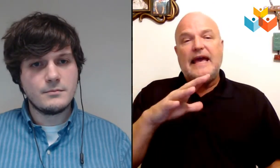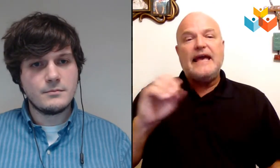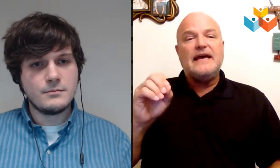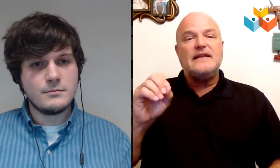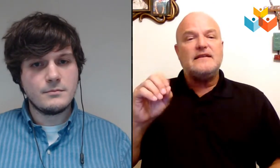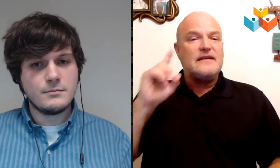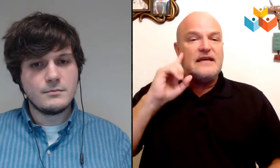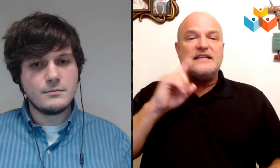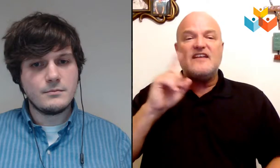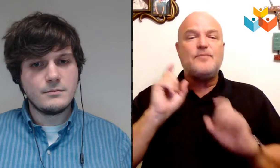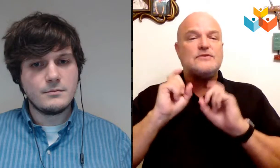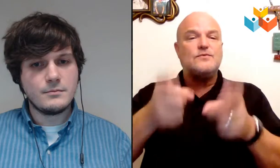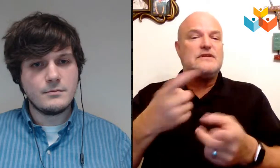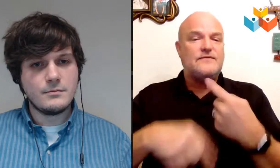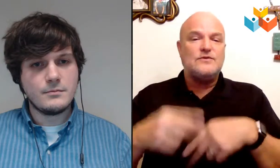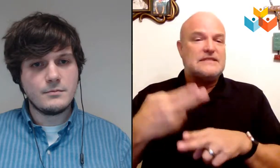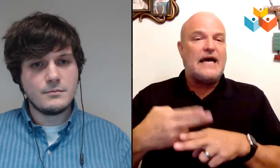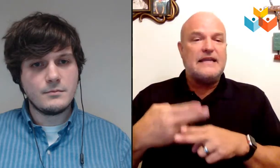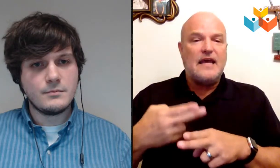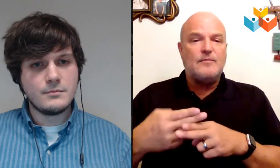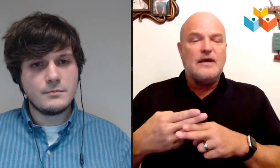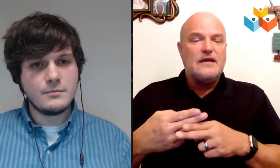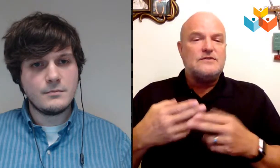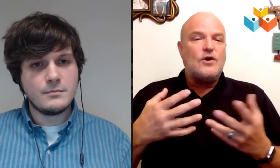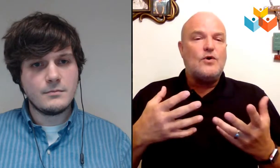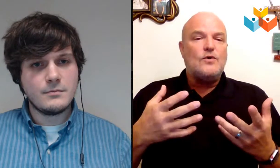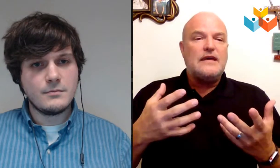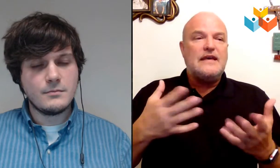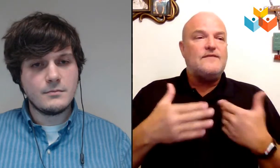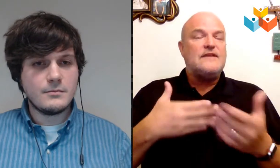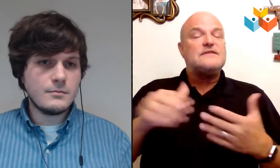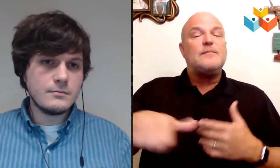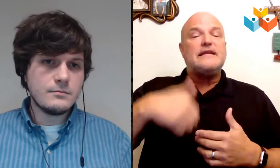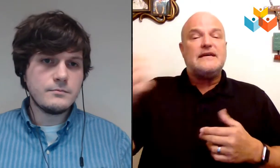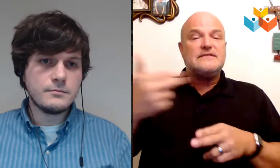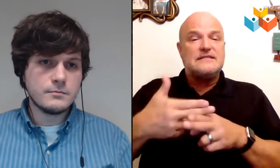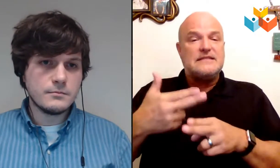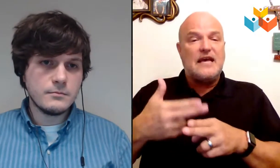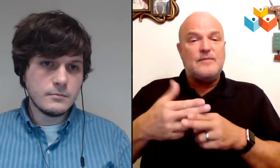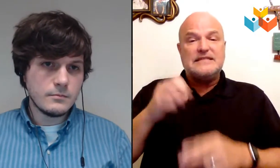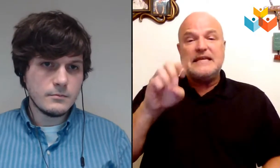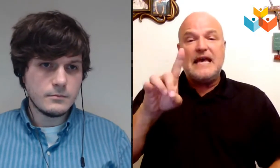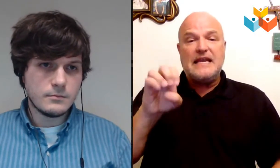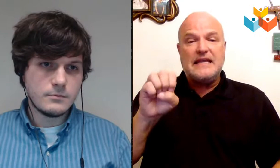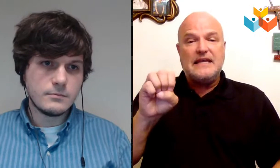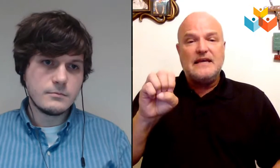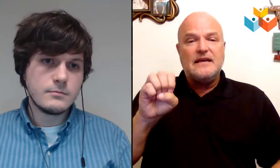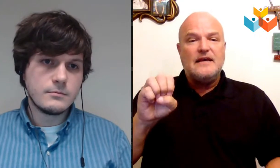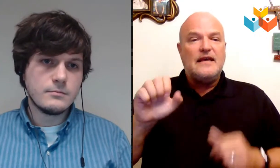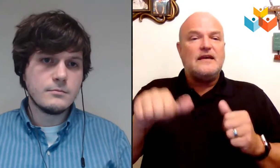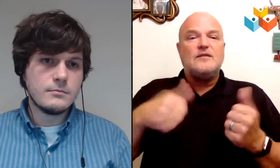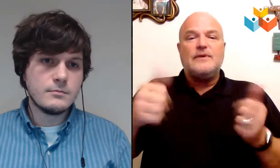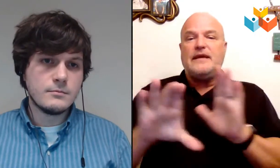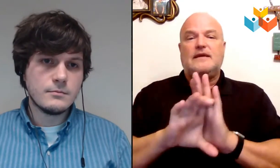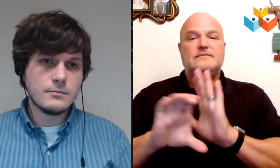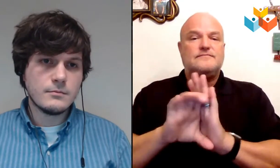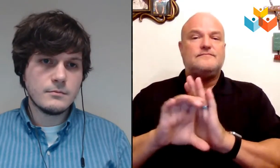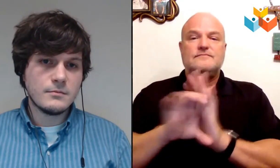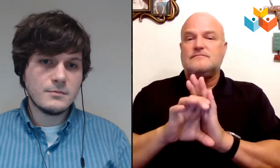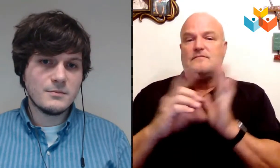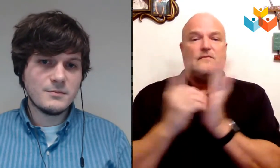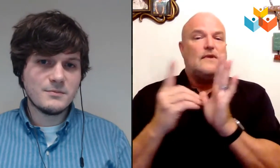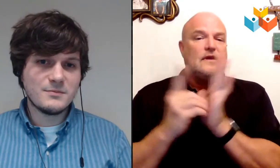arbitrary, and a deaf person will give you a sign name. So even if somebody else's name is Eddie, it could